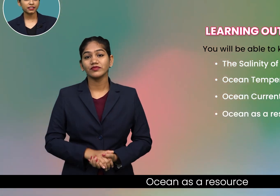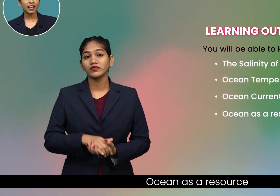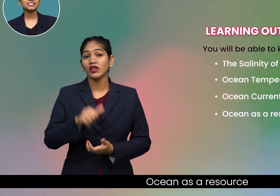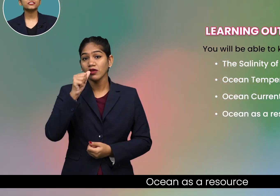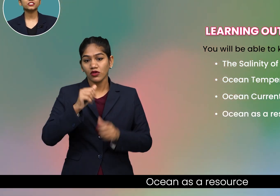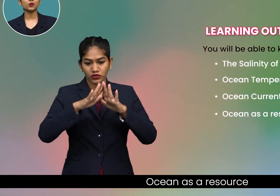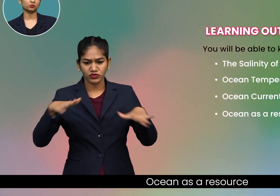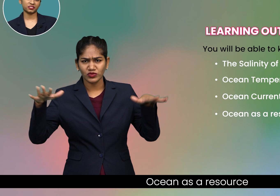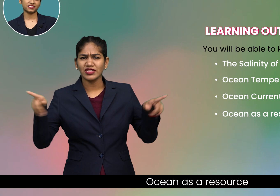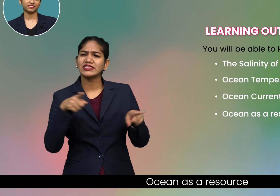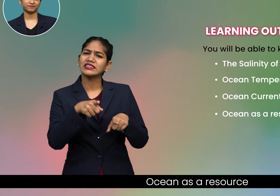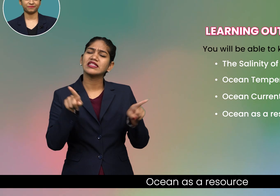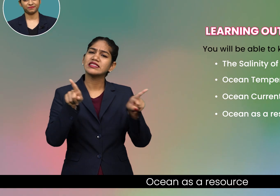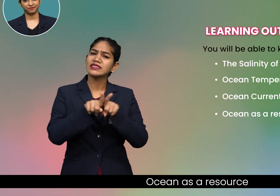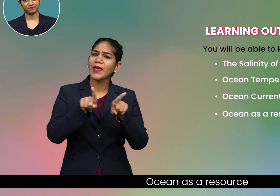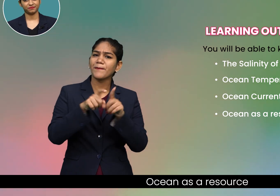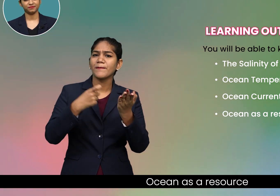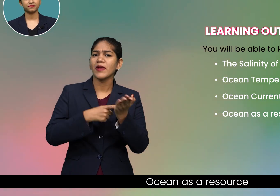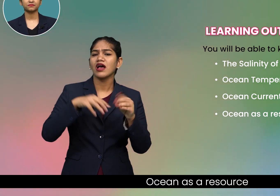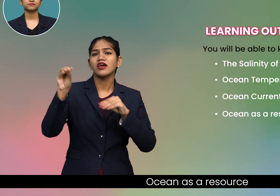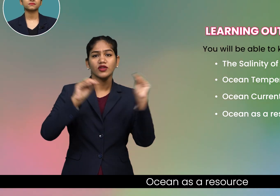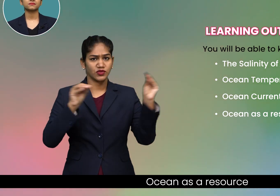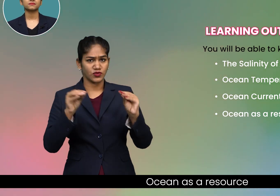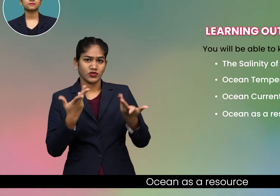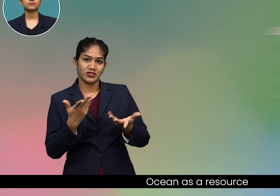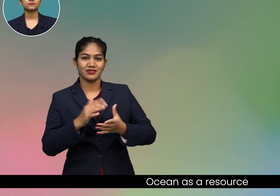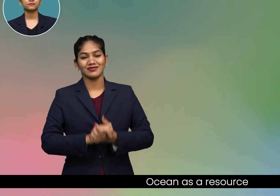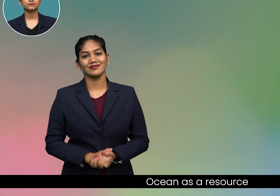ocean as a resource.